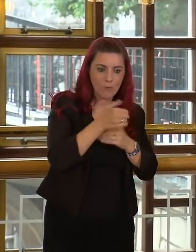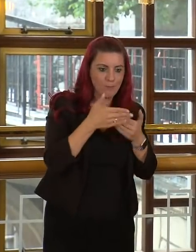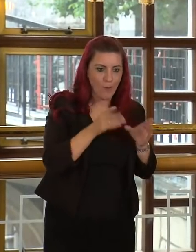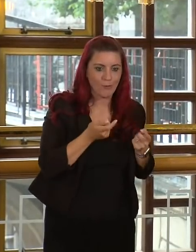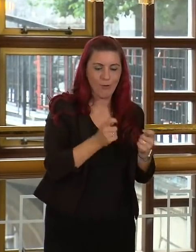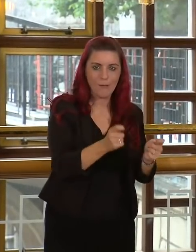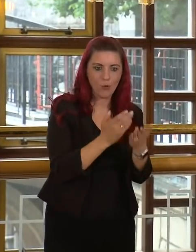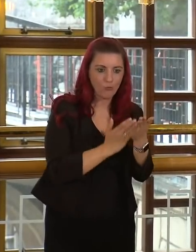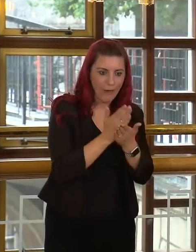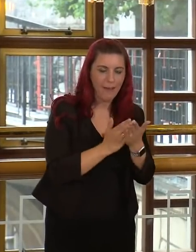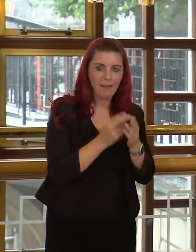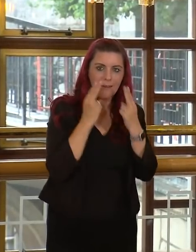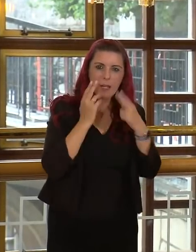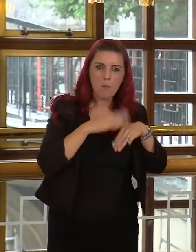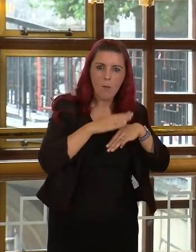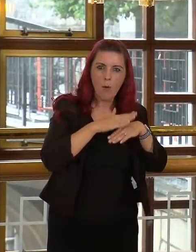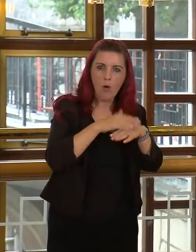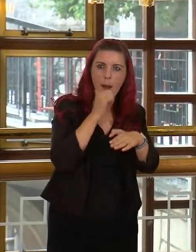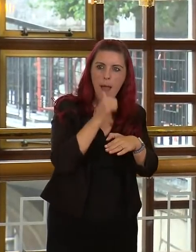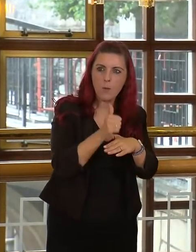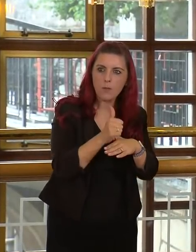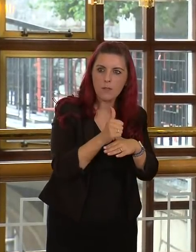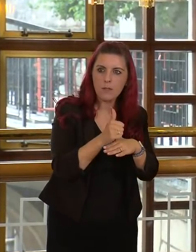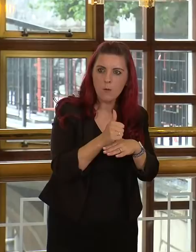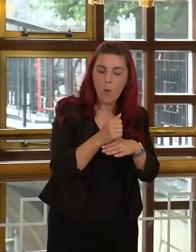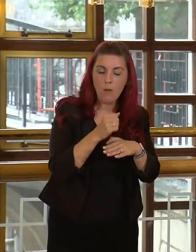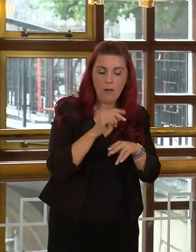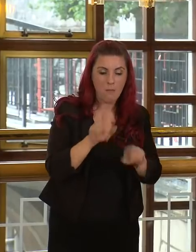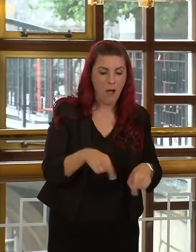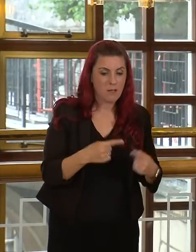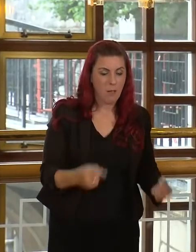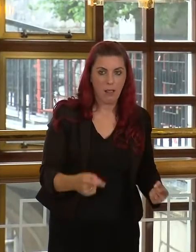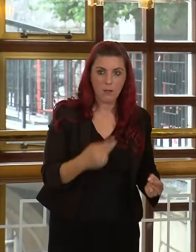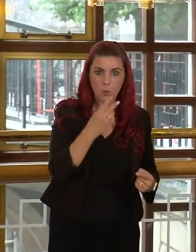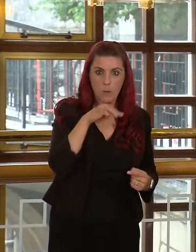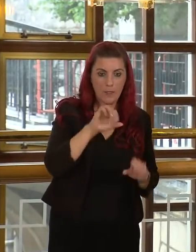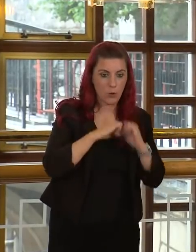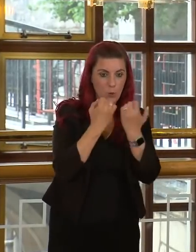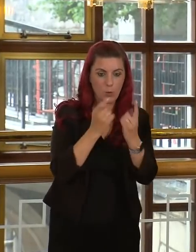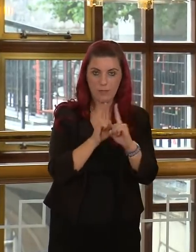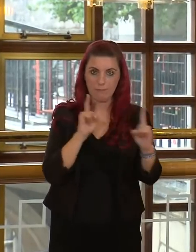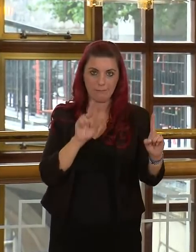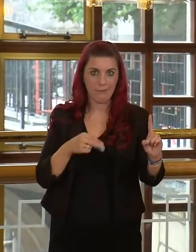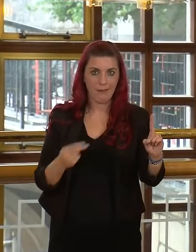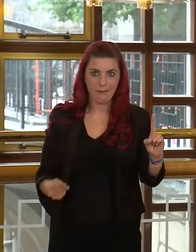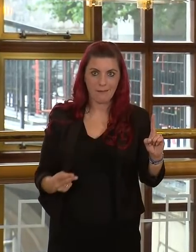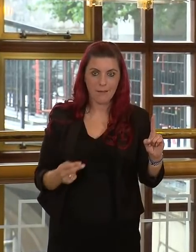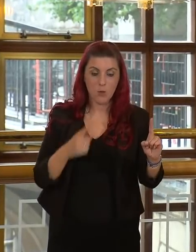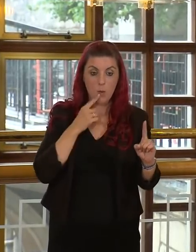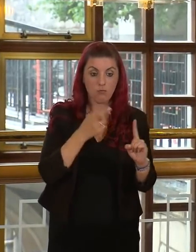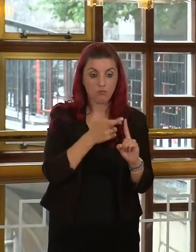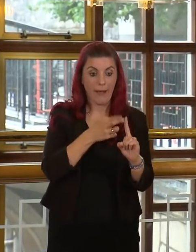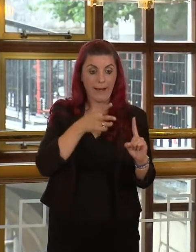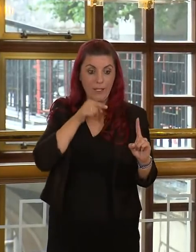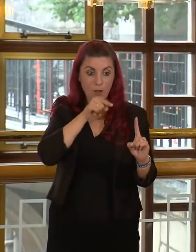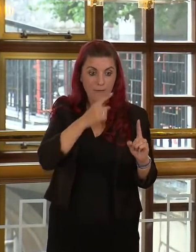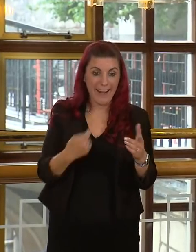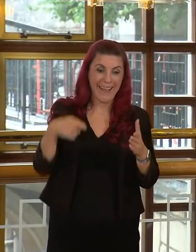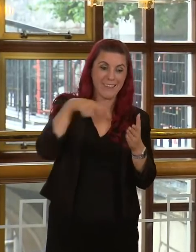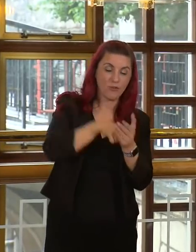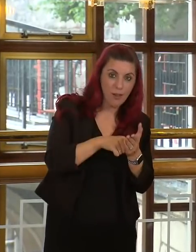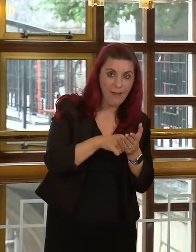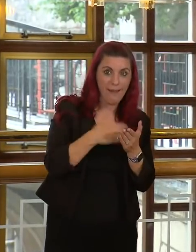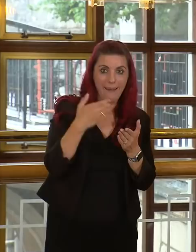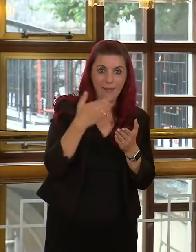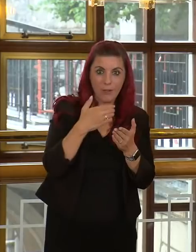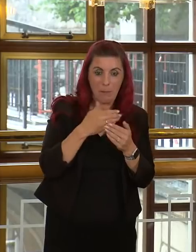would become nearly impossible to keep 2 metres of social distancing, and therefore as a recognition of an additional hygiene measure, an